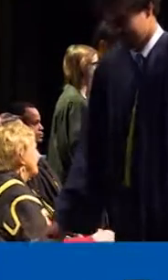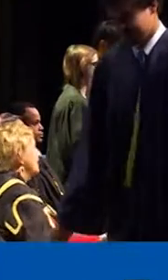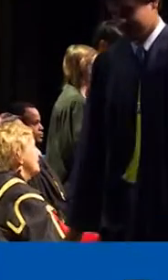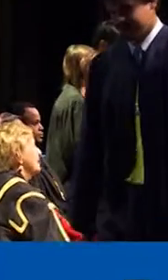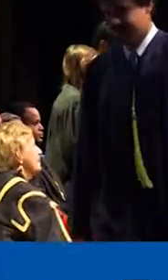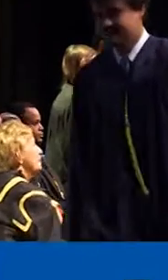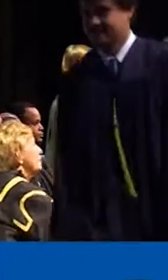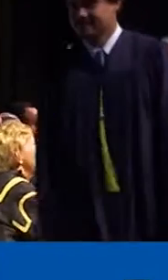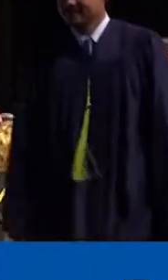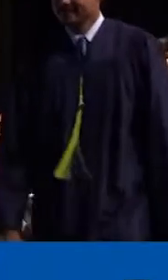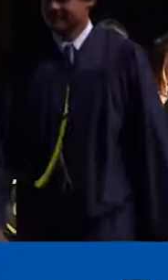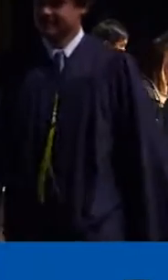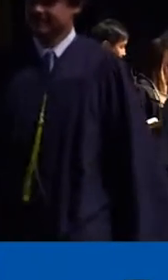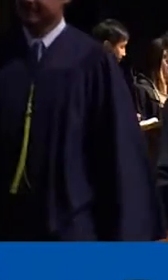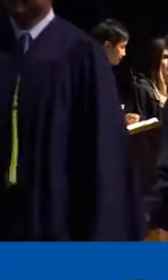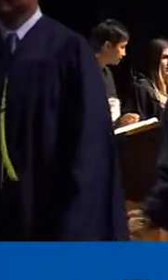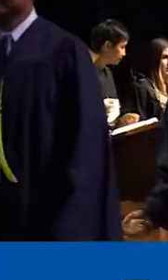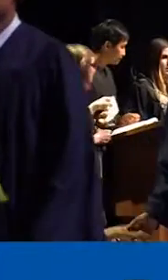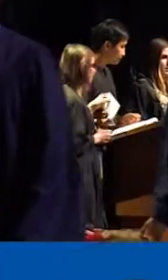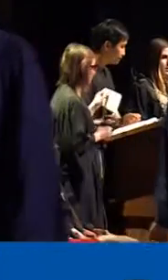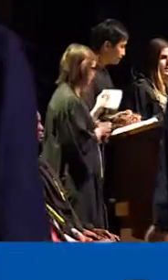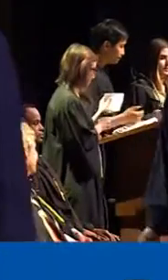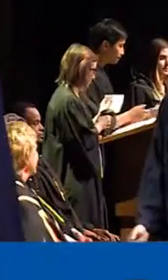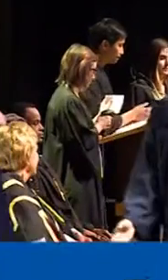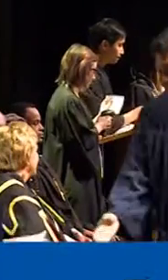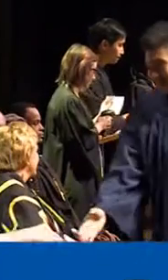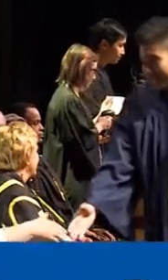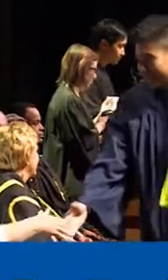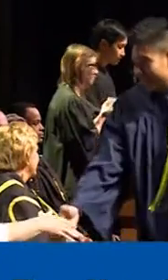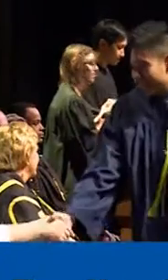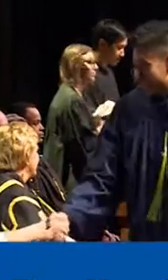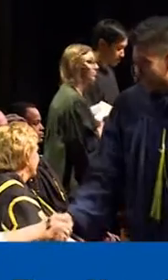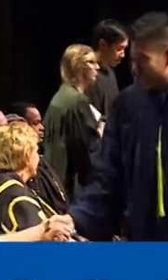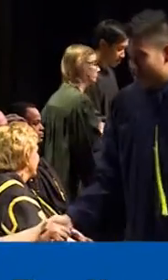Brial Joseph Madriaga.